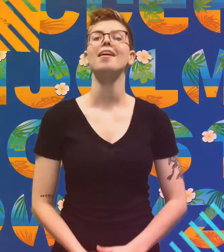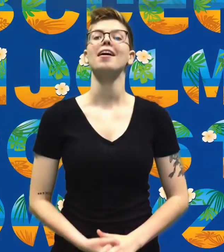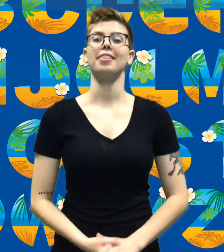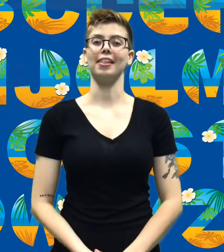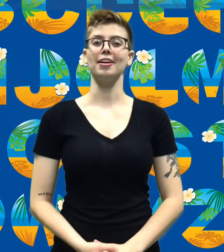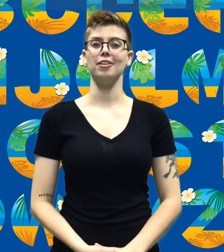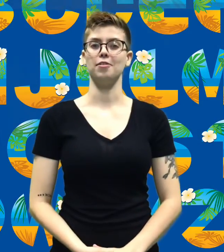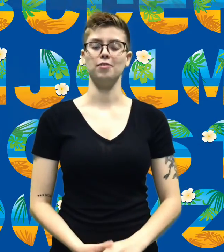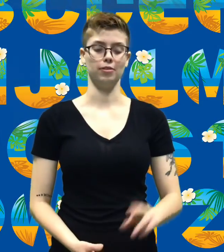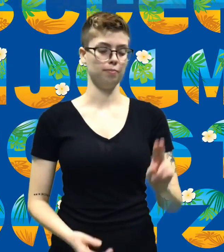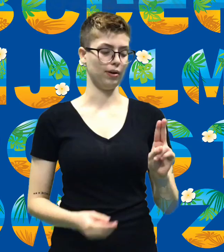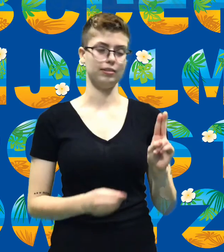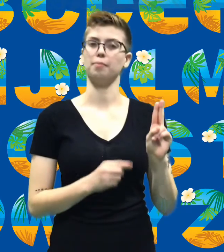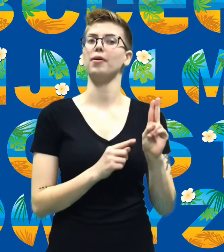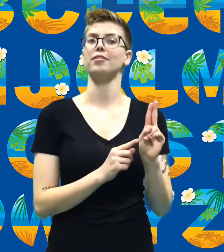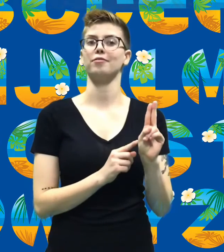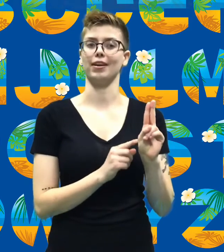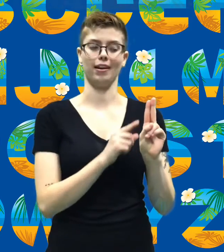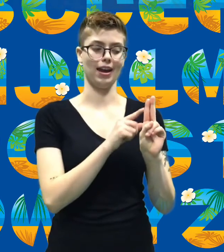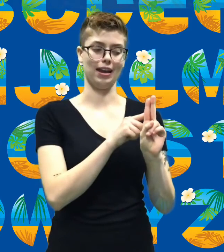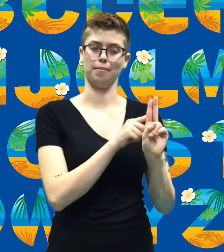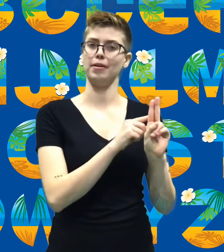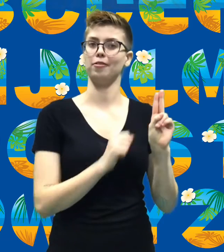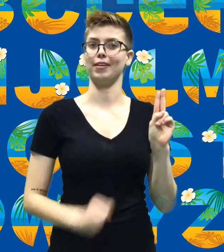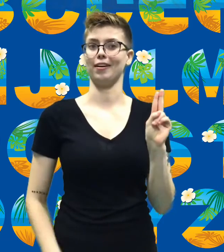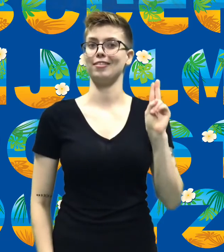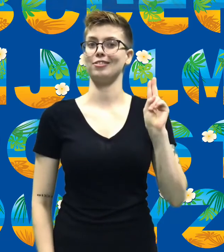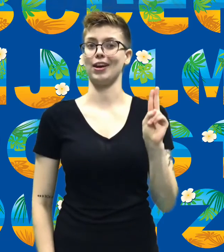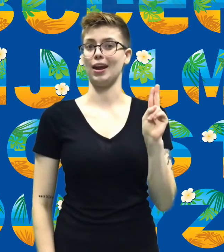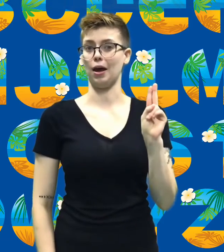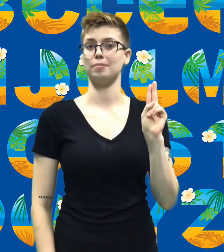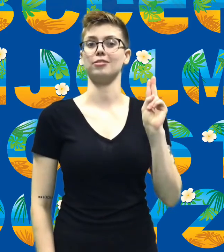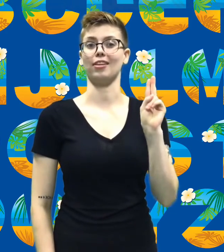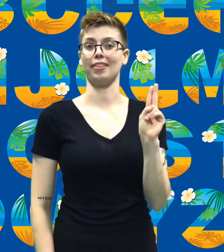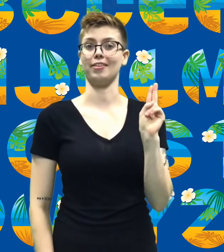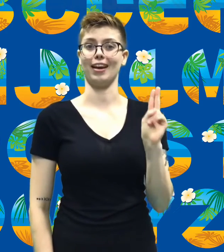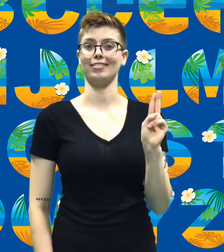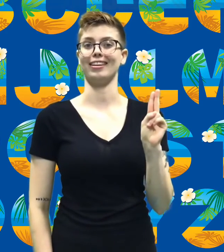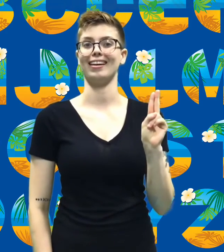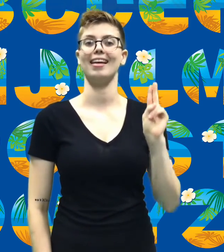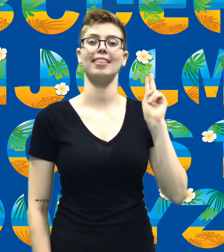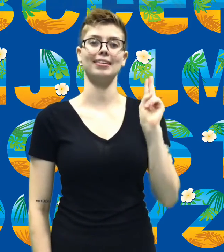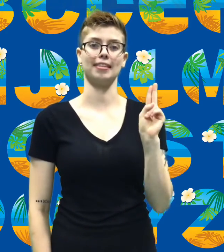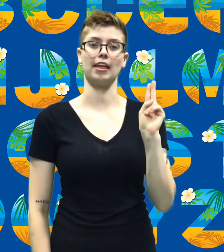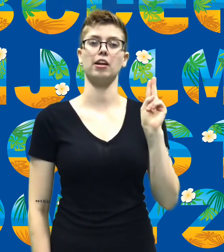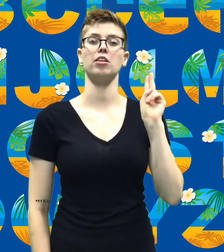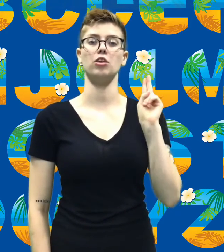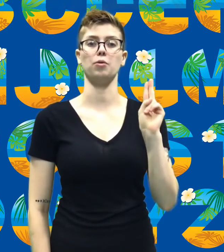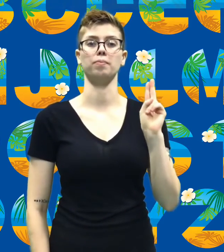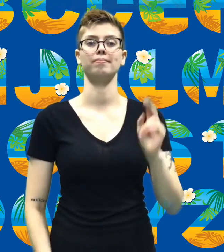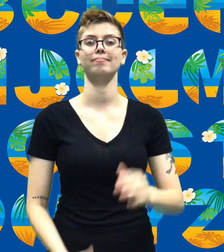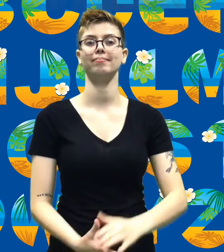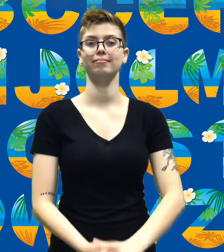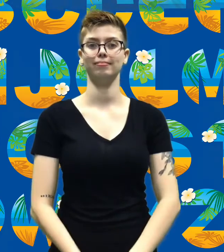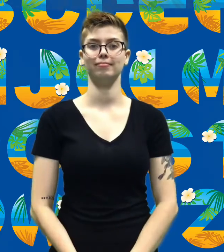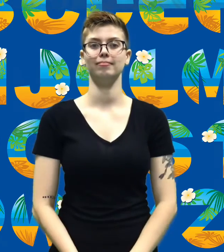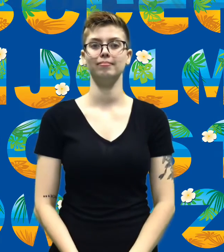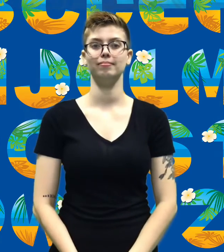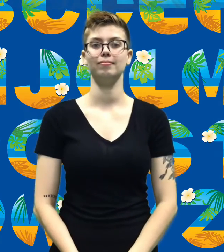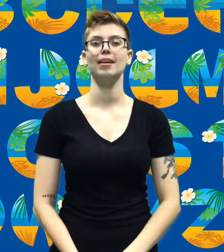The letter U points your pointer finger and your middle finger straight up so that they're touching. That's the letter U.